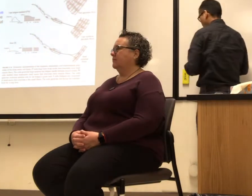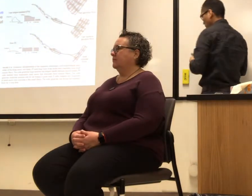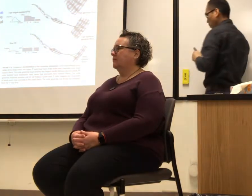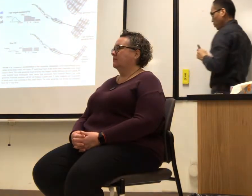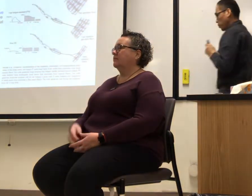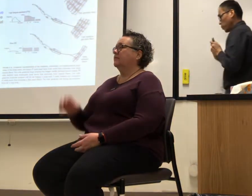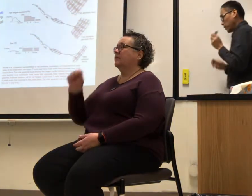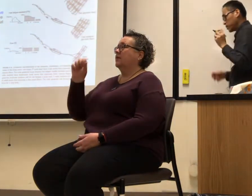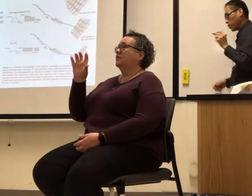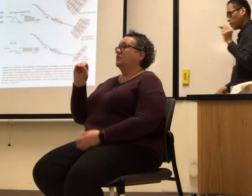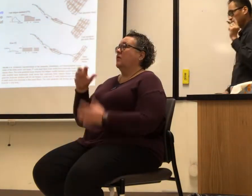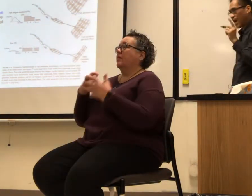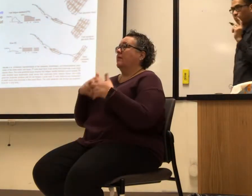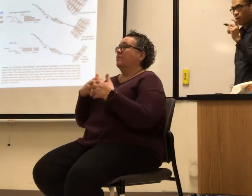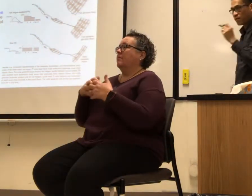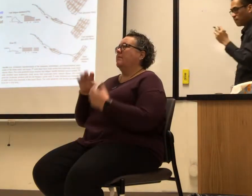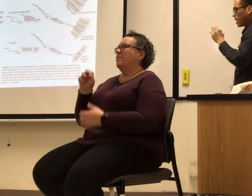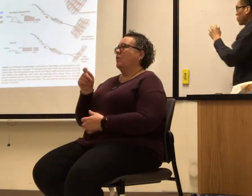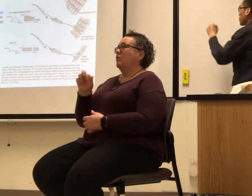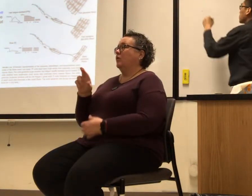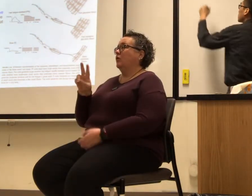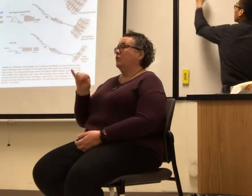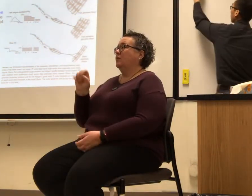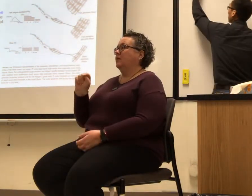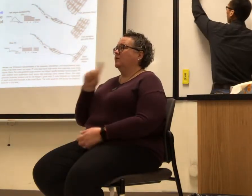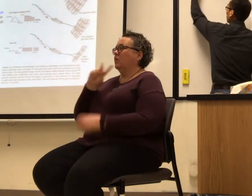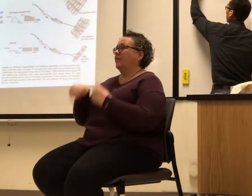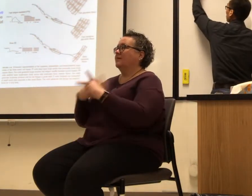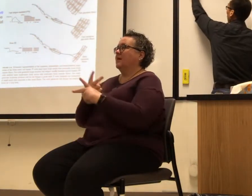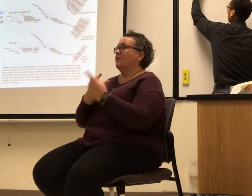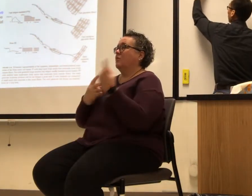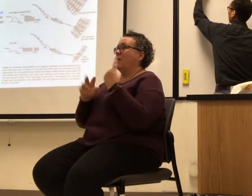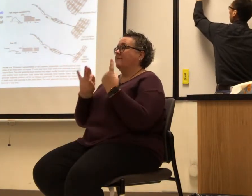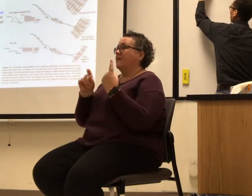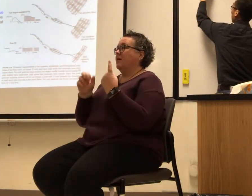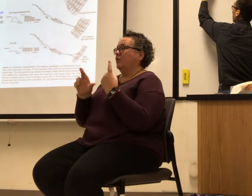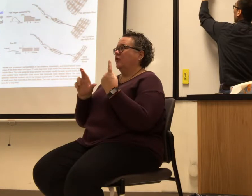Right, so the motor units with type 1 fibers,